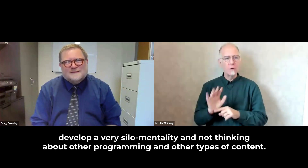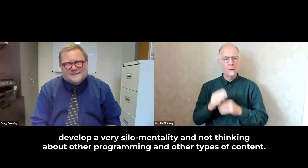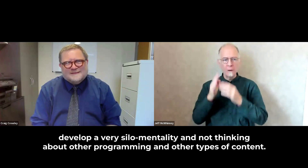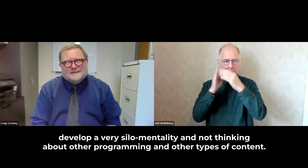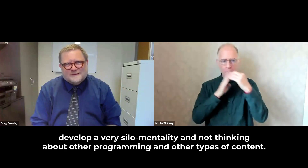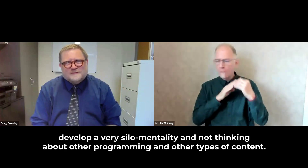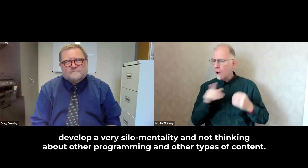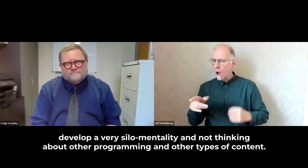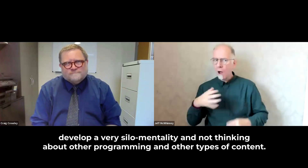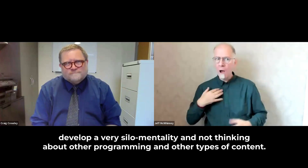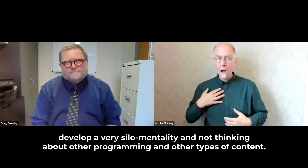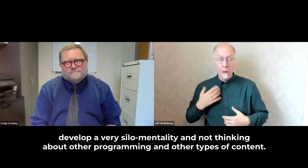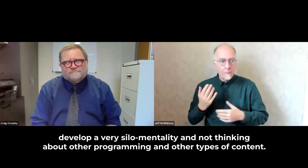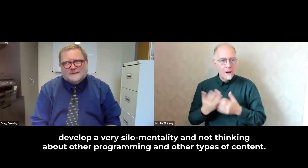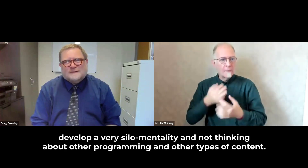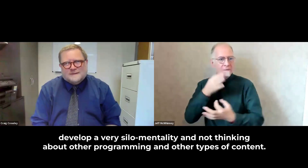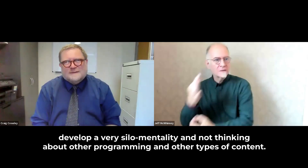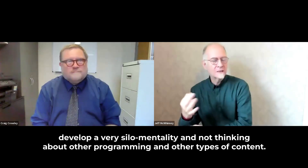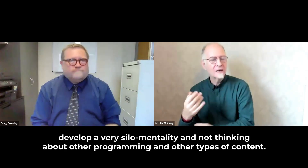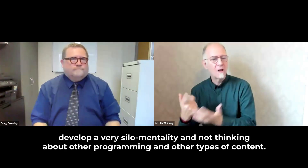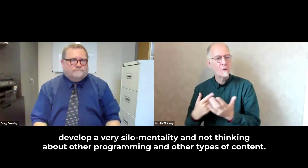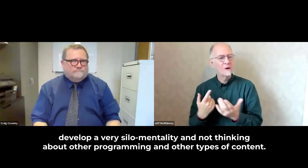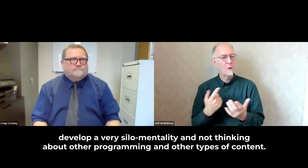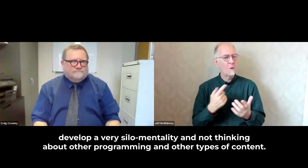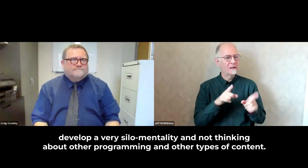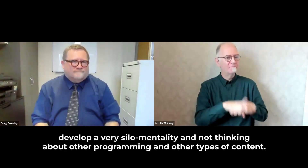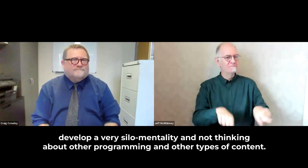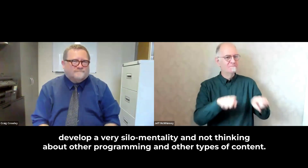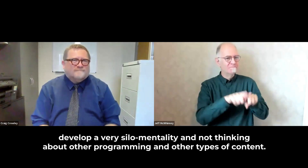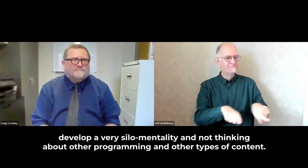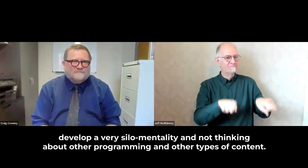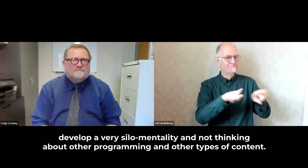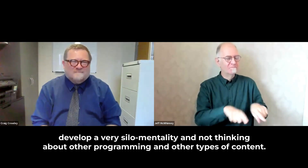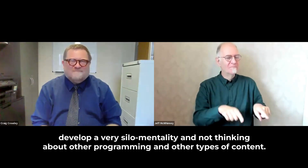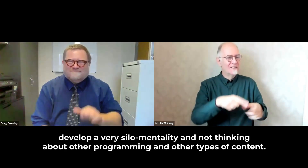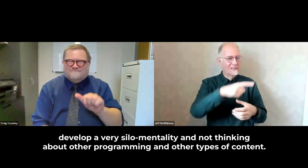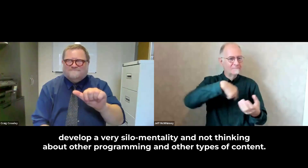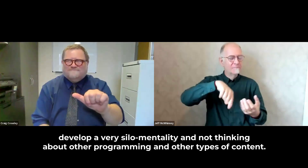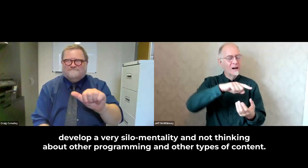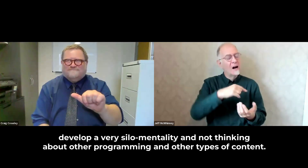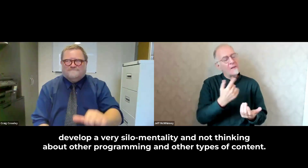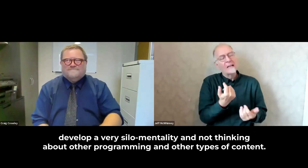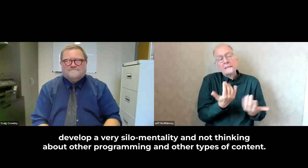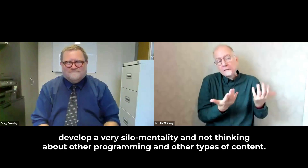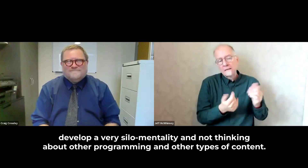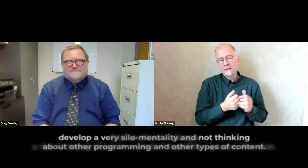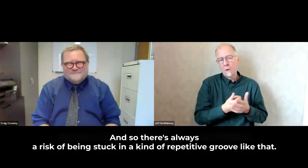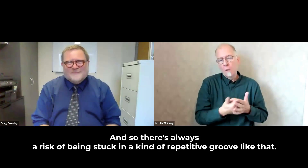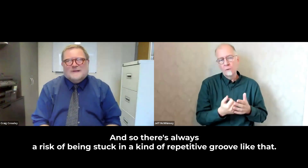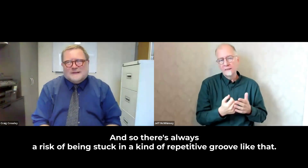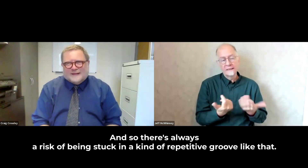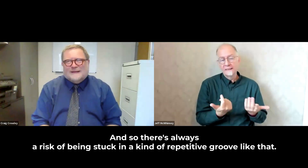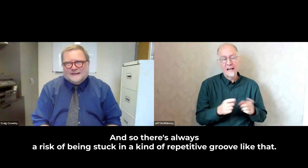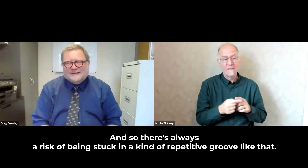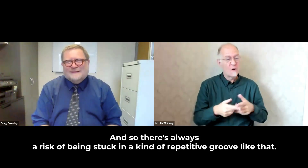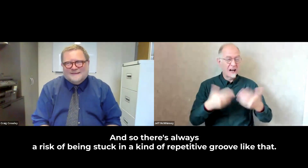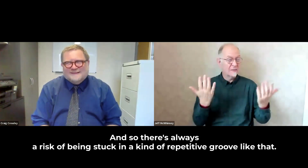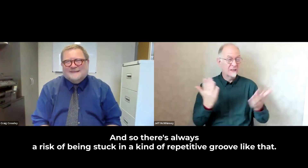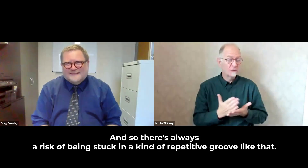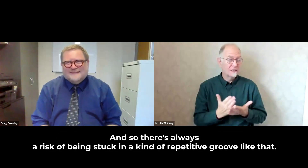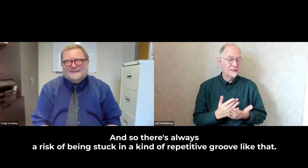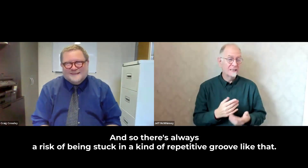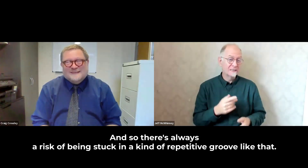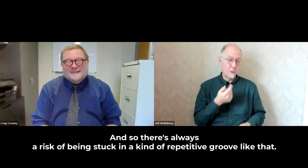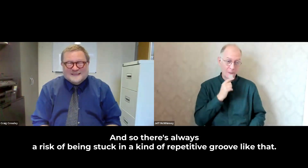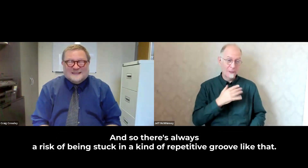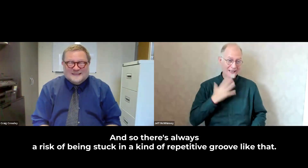develop a very silo mentality and not think about other programming and other types of content. And so there's